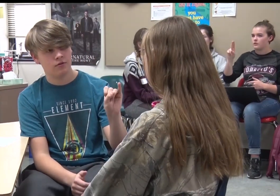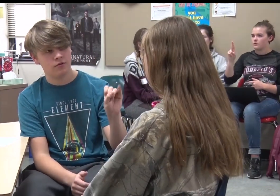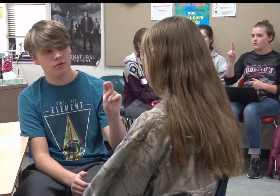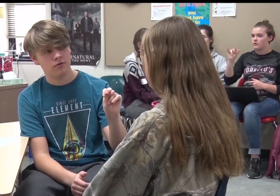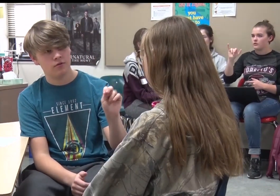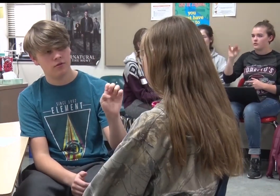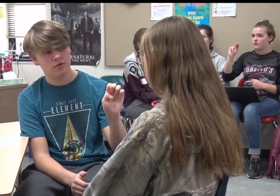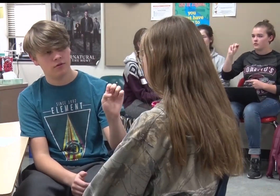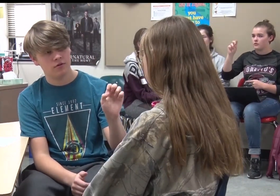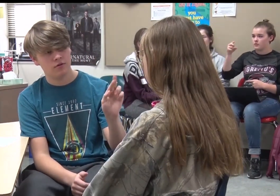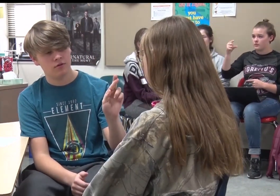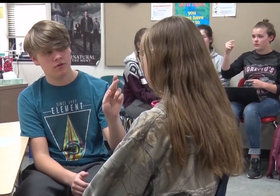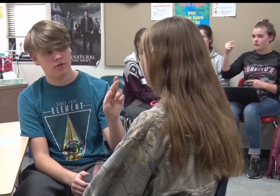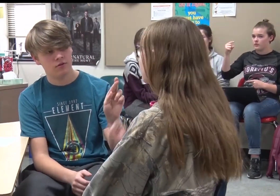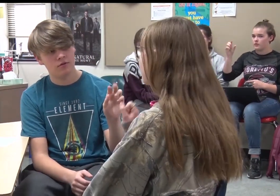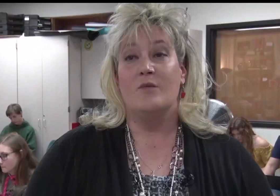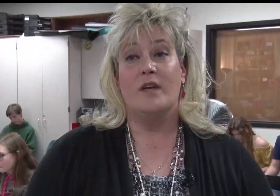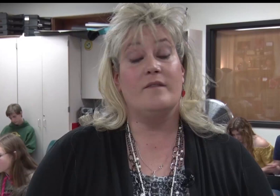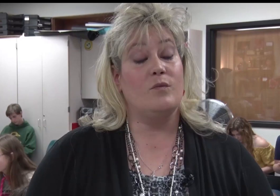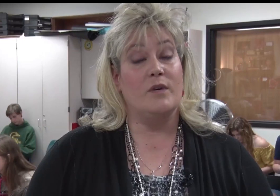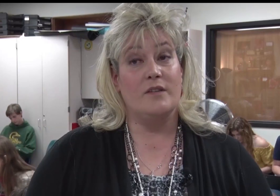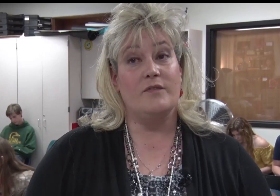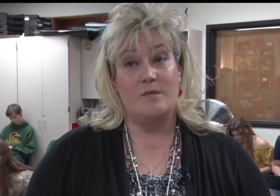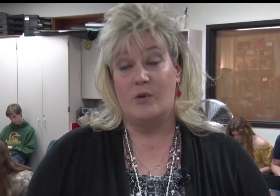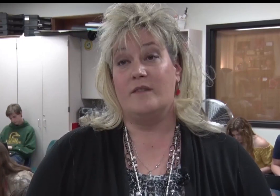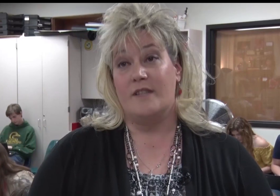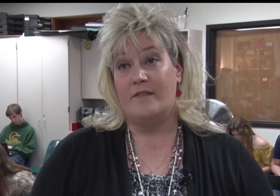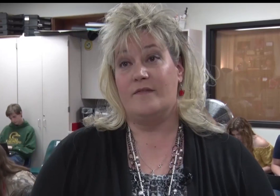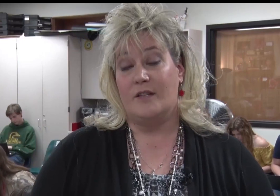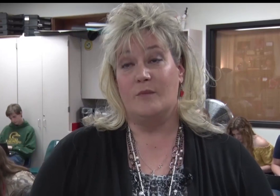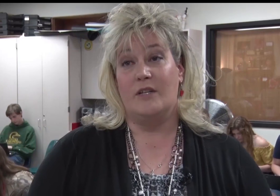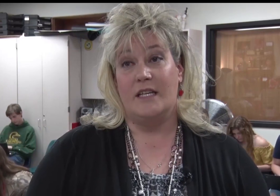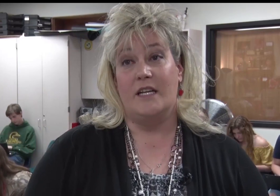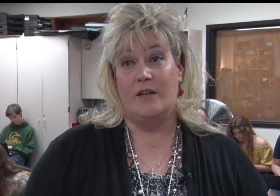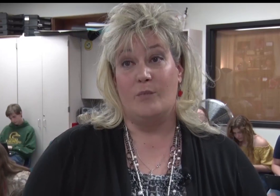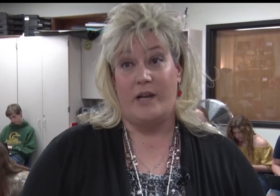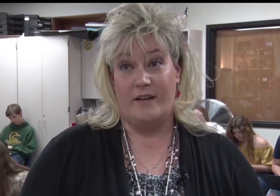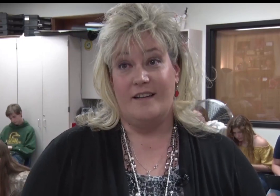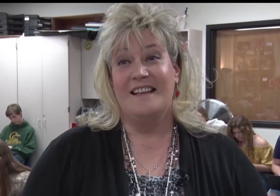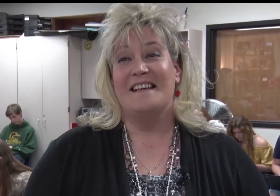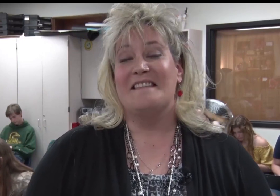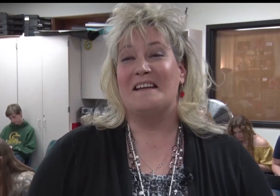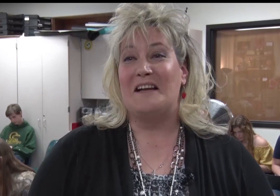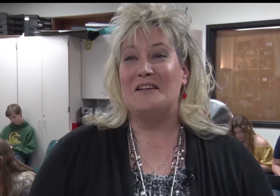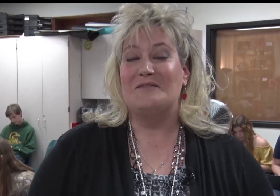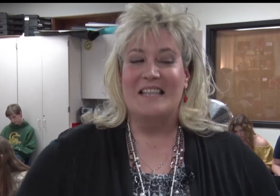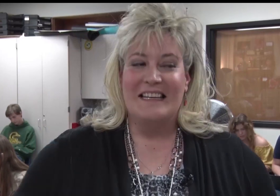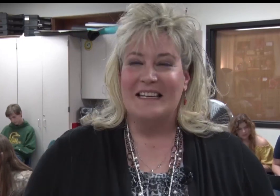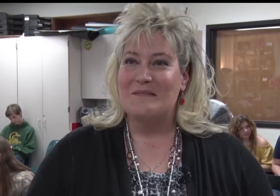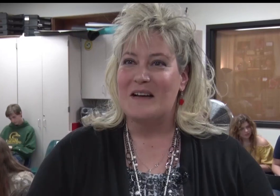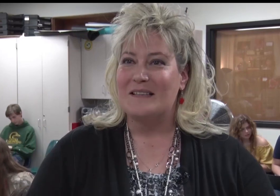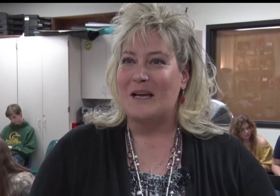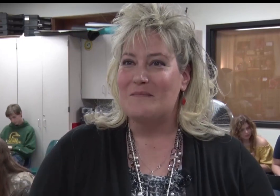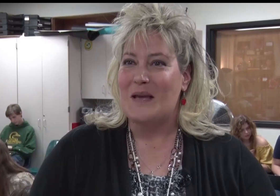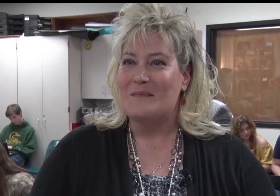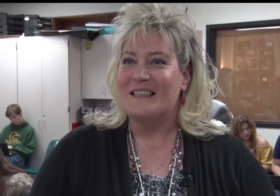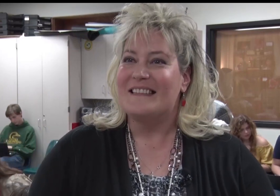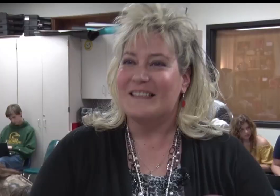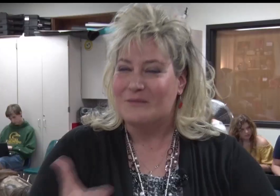what they take out into the community and we have a wonderful supportive deaf community here in Brainerd that kind of take in my sign babies and